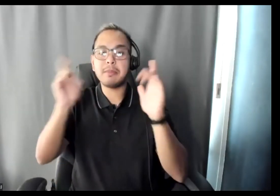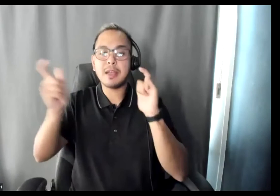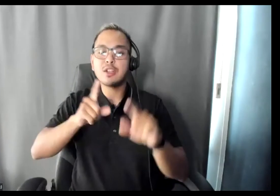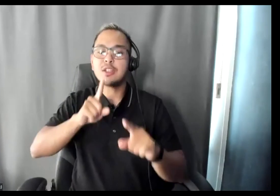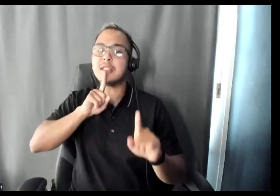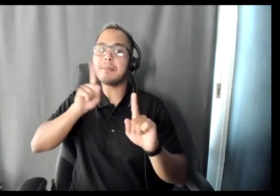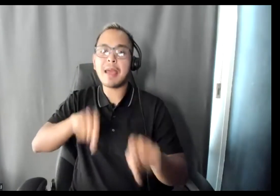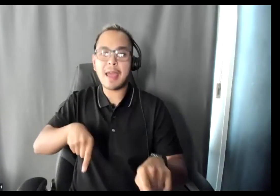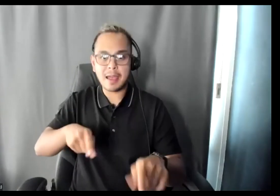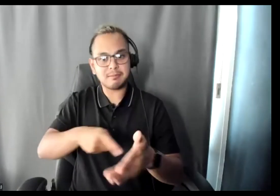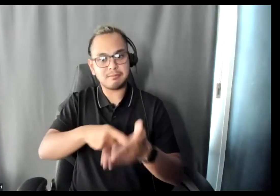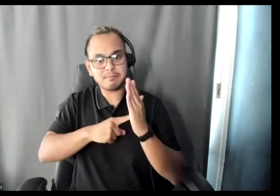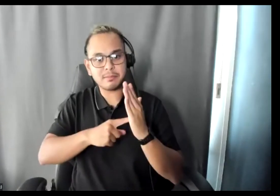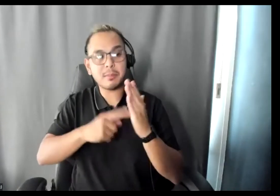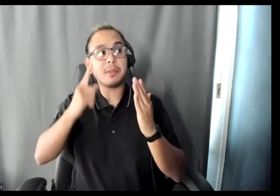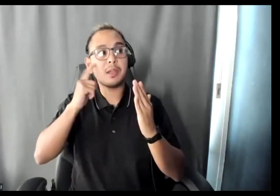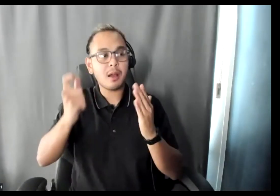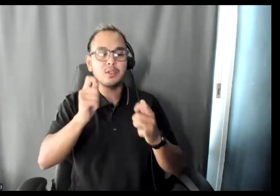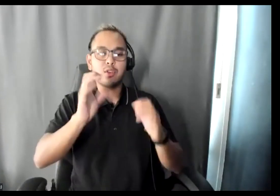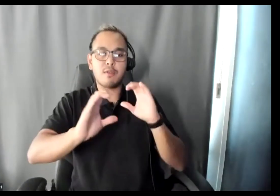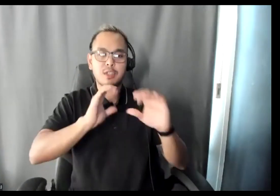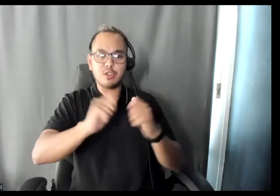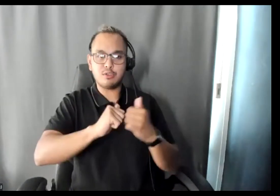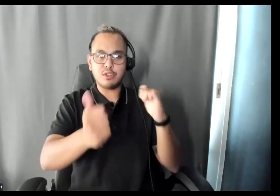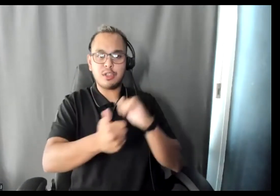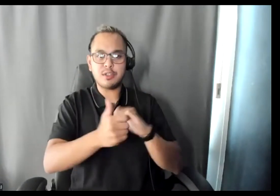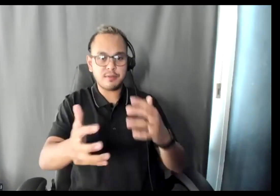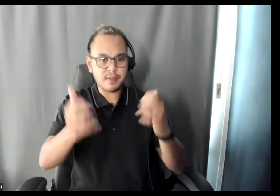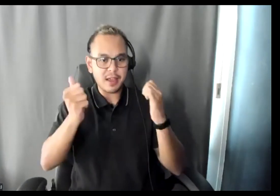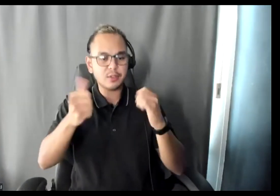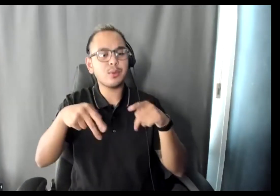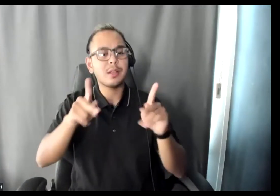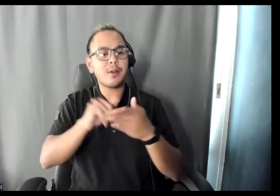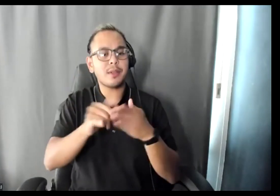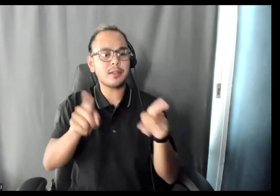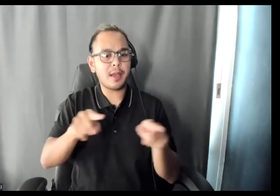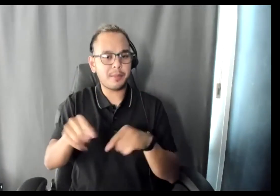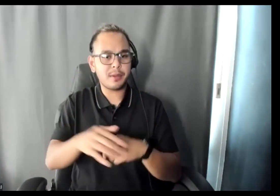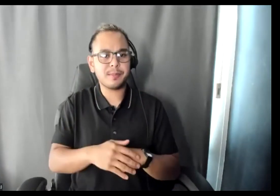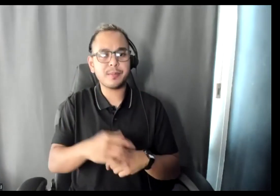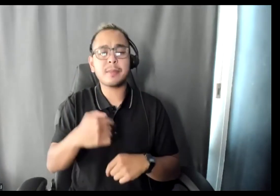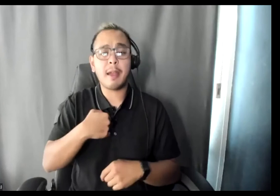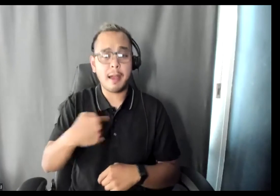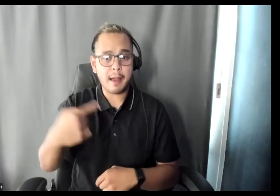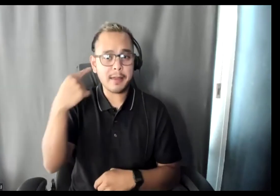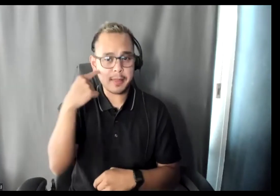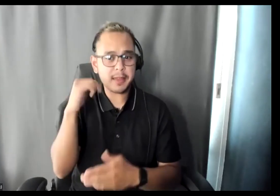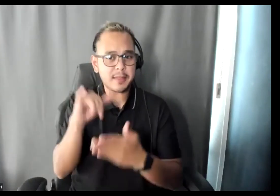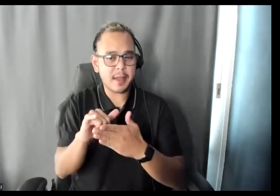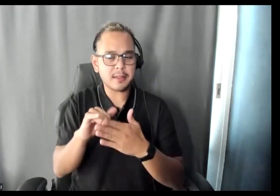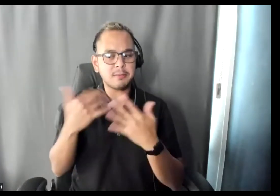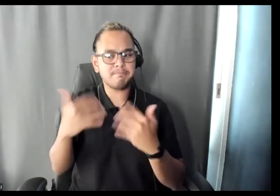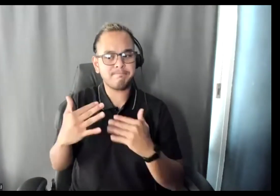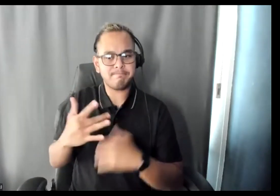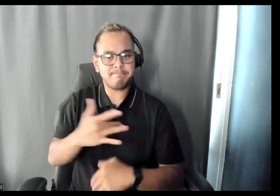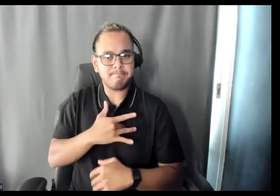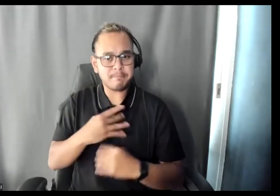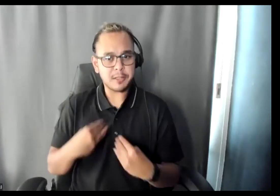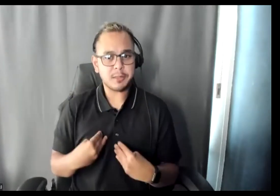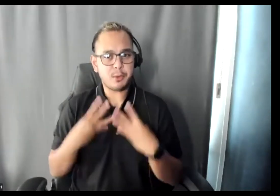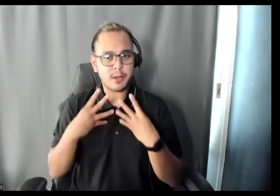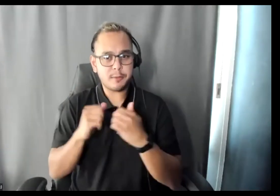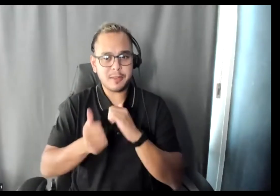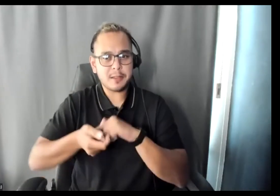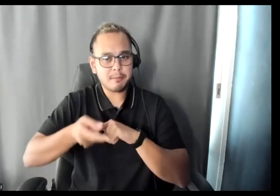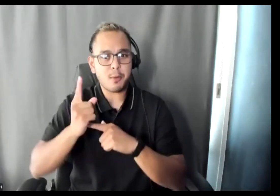the conversation has changed so quickly to allow that to happen. And I think that's sort of the inspiration I'm taking from this moment right